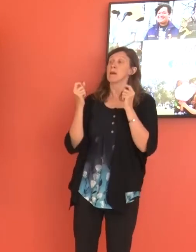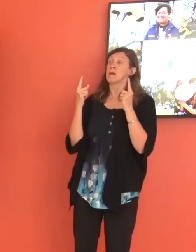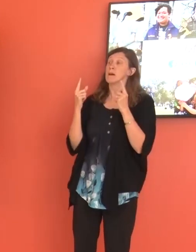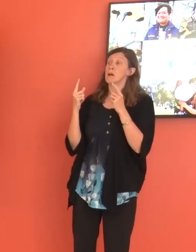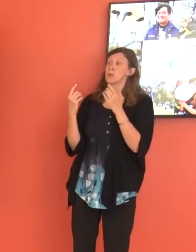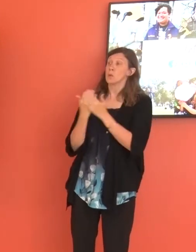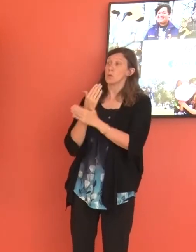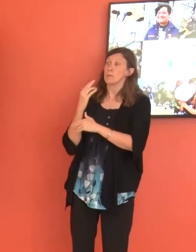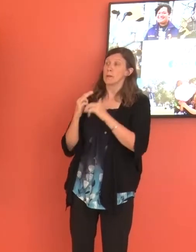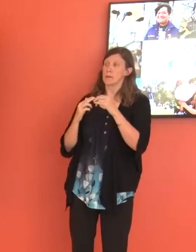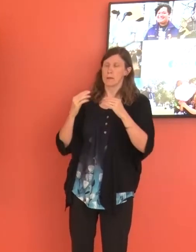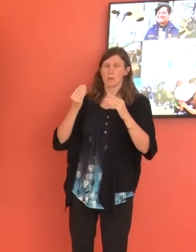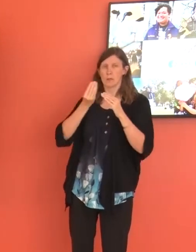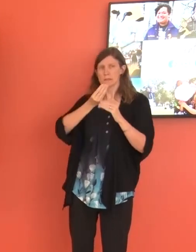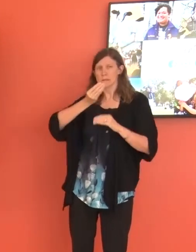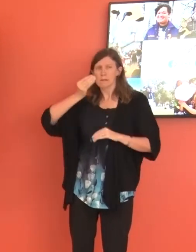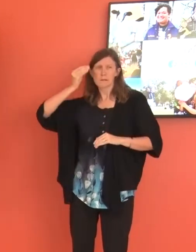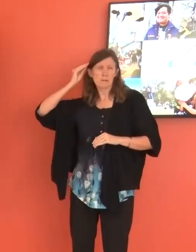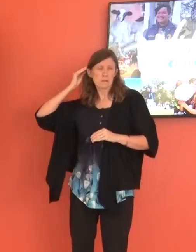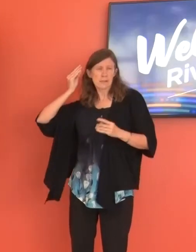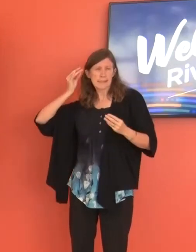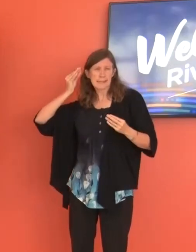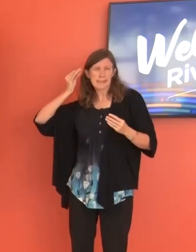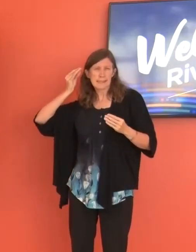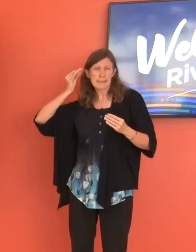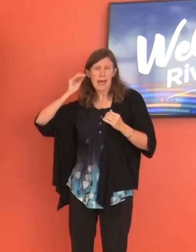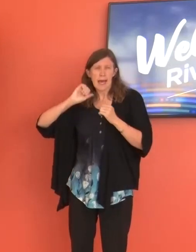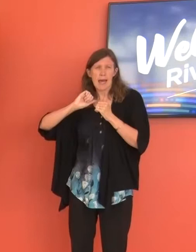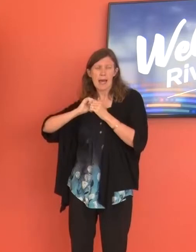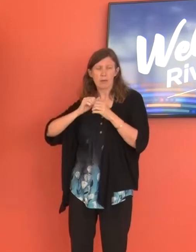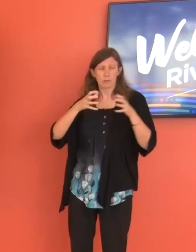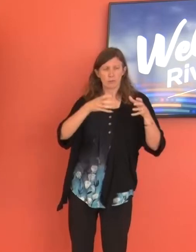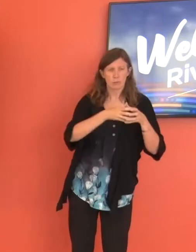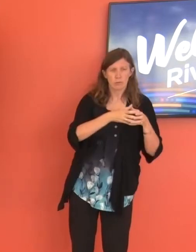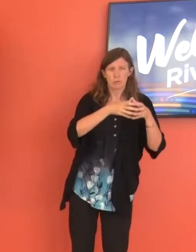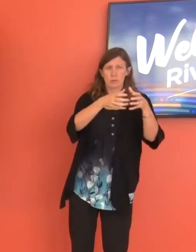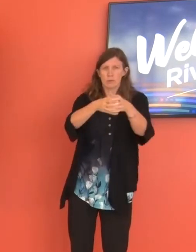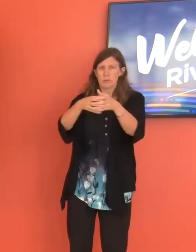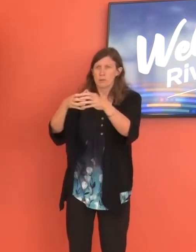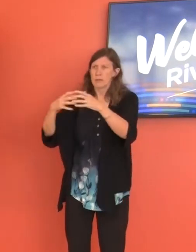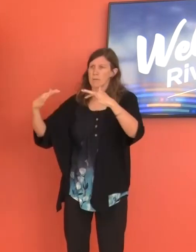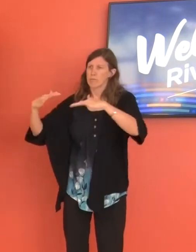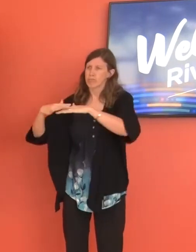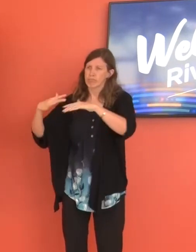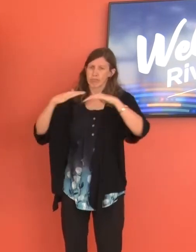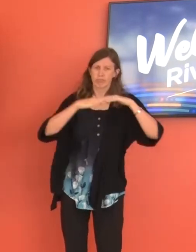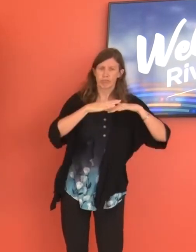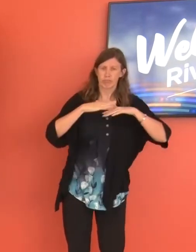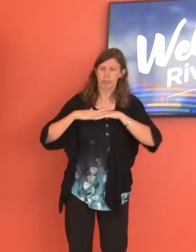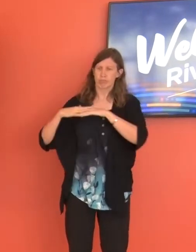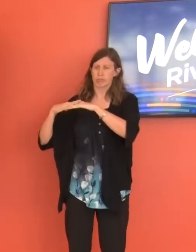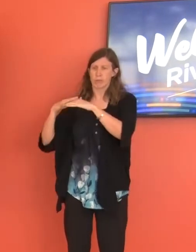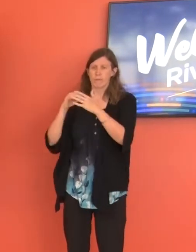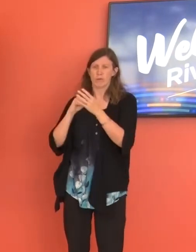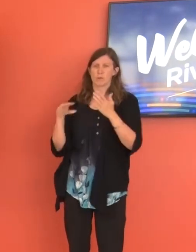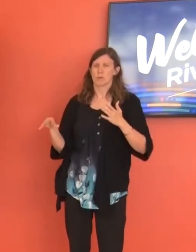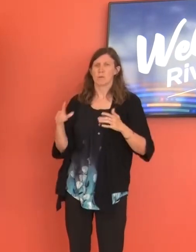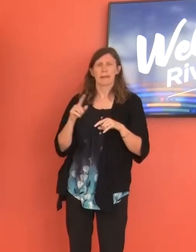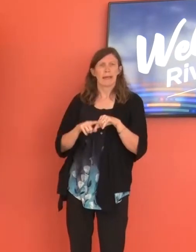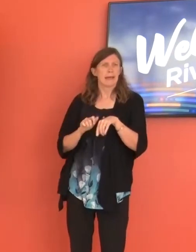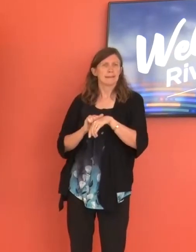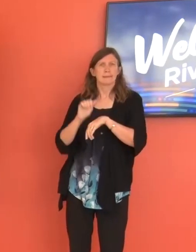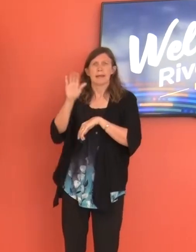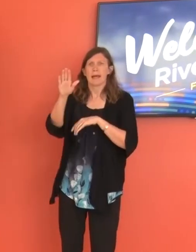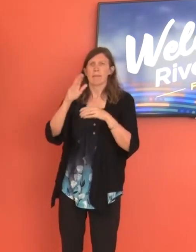what we're taking into consideration, is you've got to have gathering spaces for students. We can't send the message by